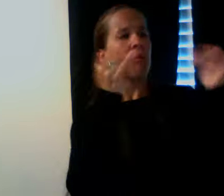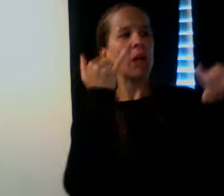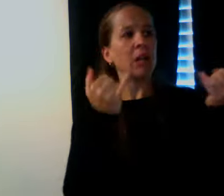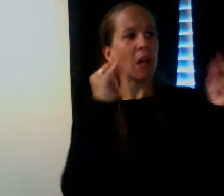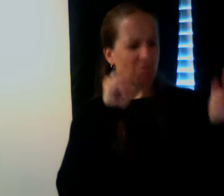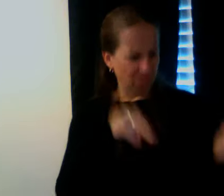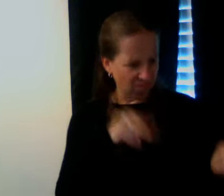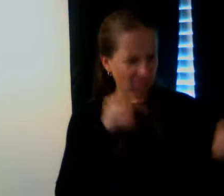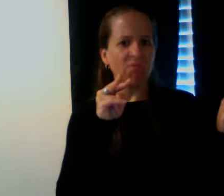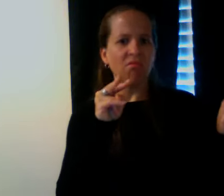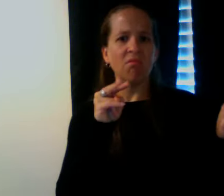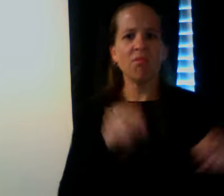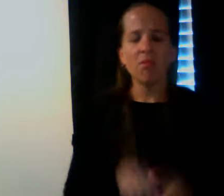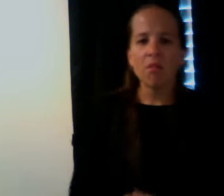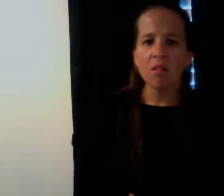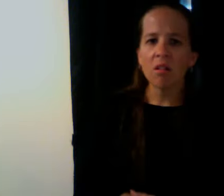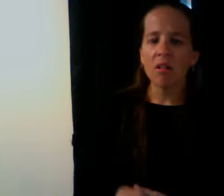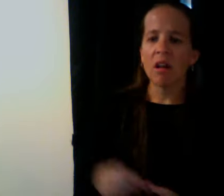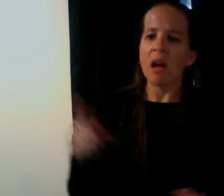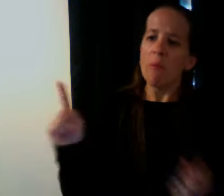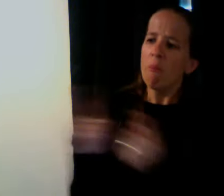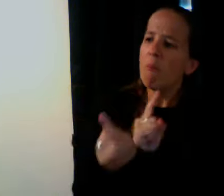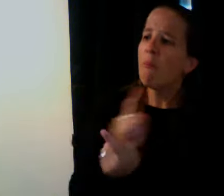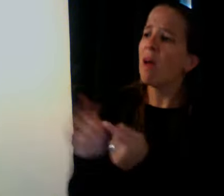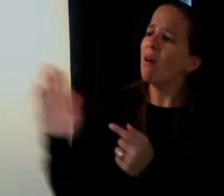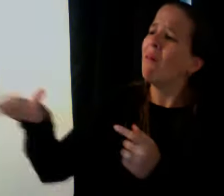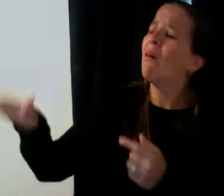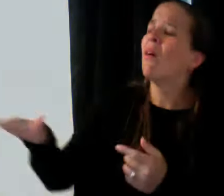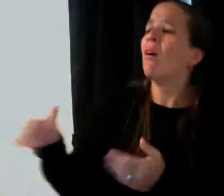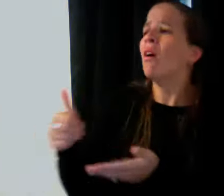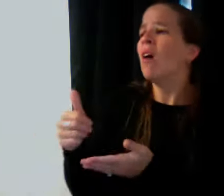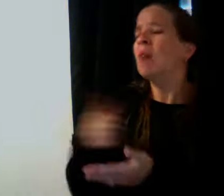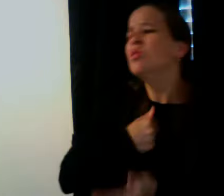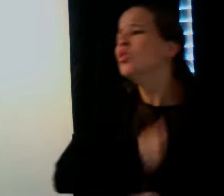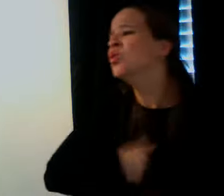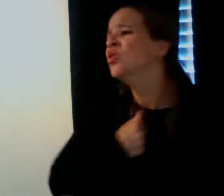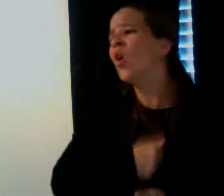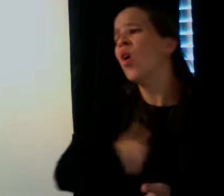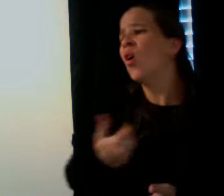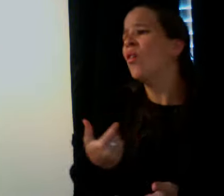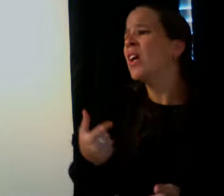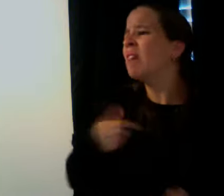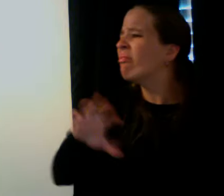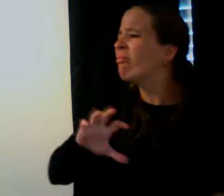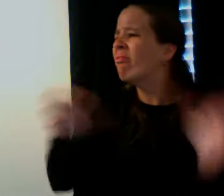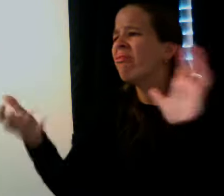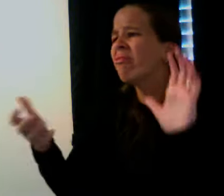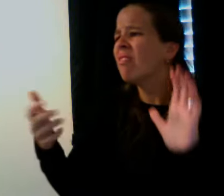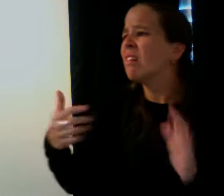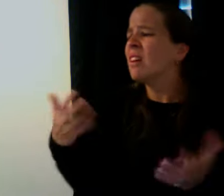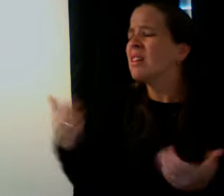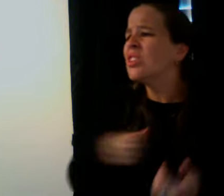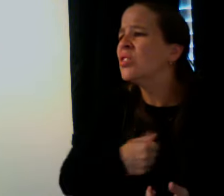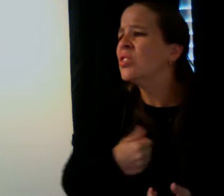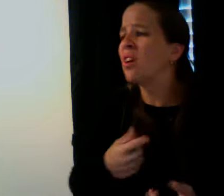Bob Noyce and tried to apologize for screwing up so badly. I was a very public failure, and I even thought about running away from the